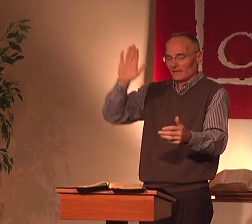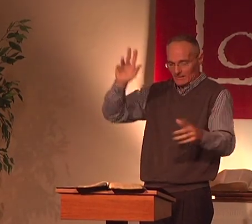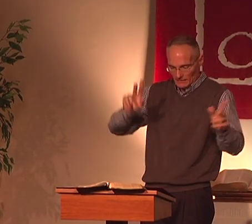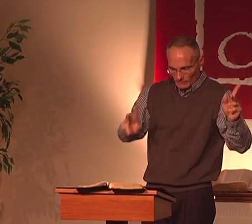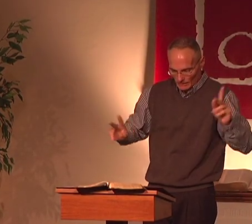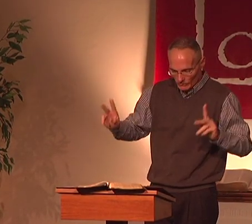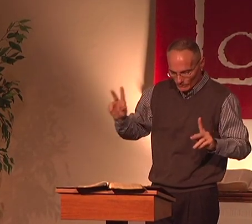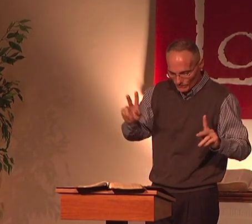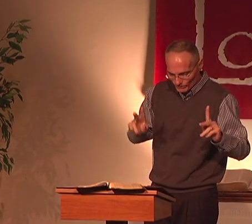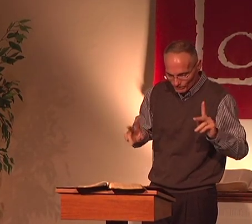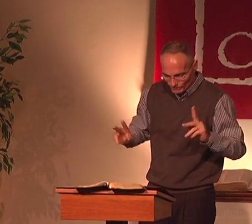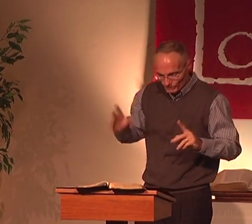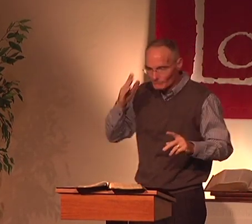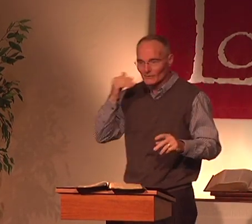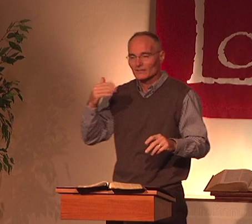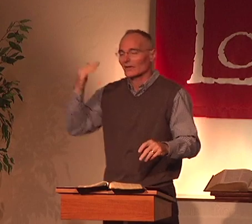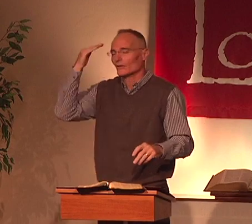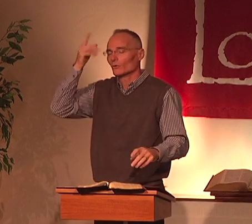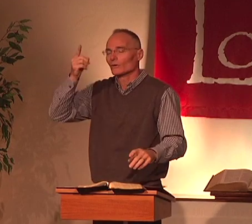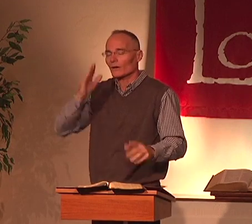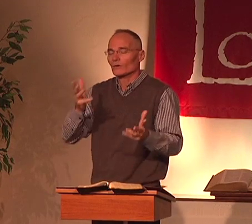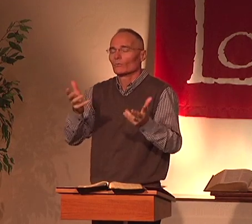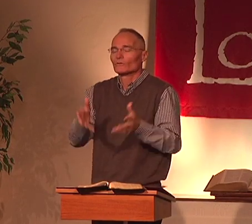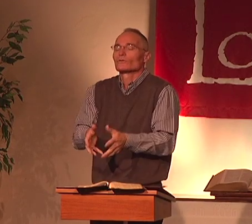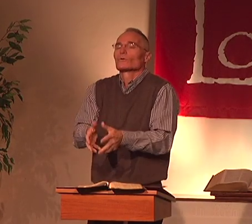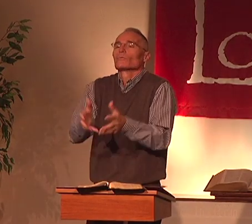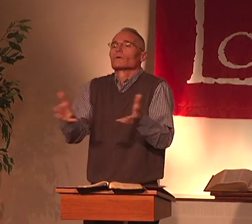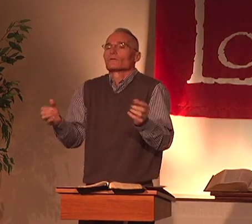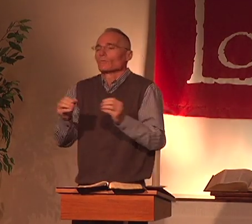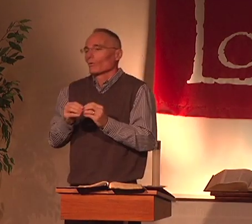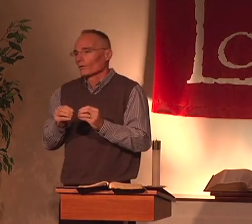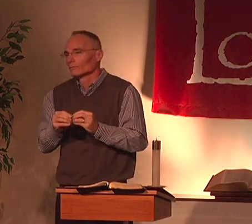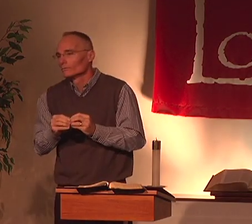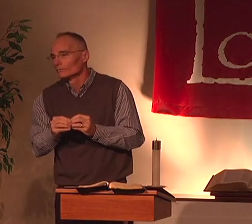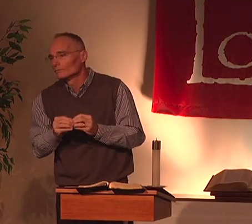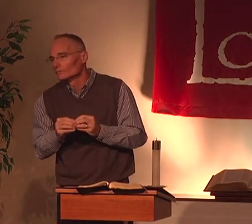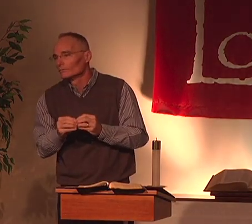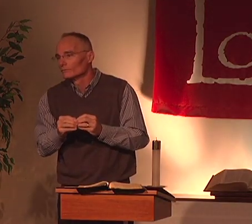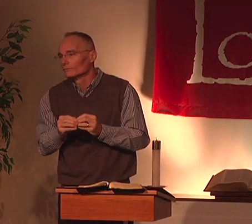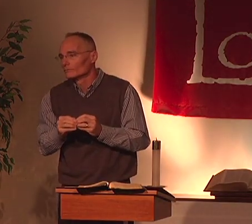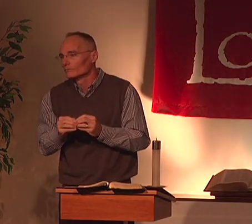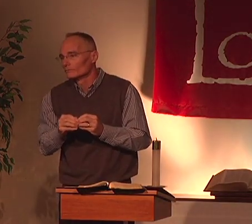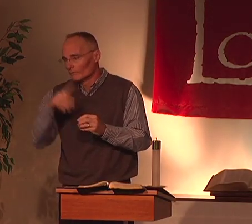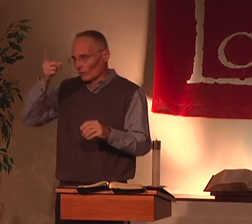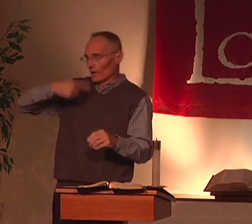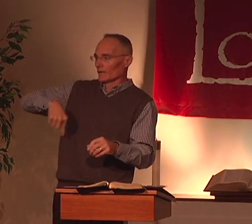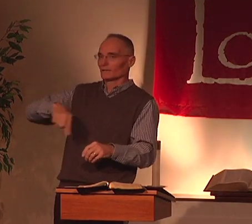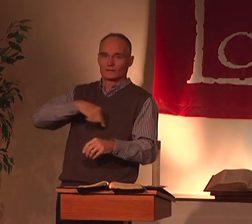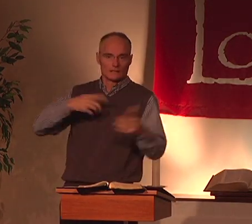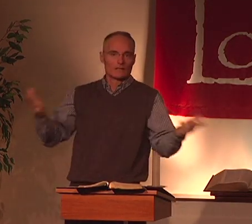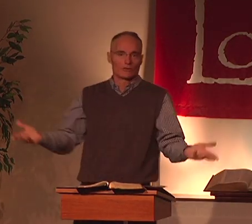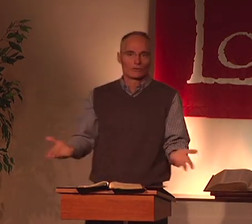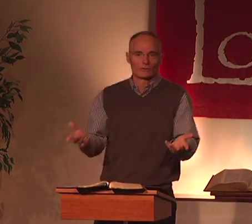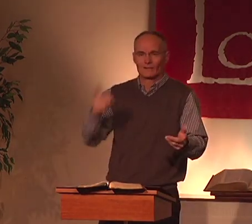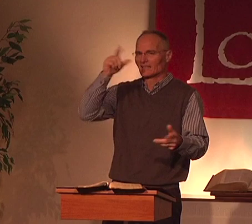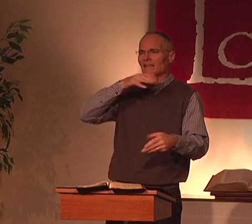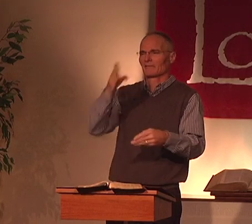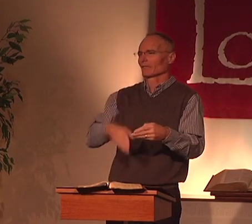body His people Because I know God wants so much more So much more For us